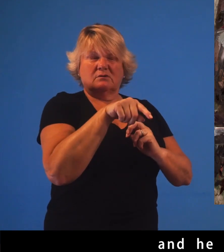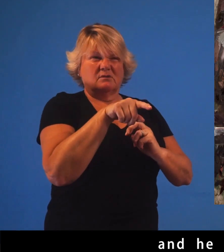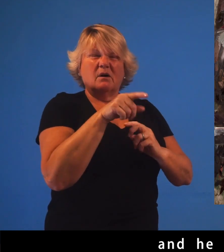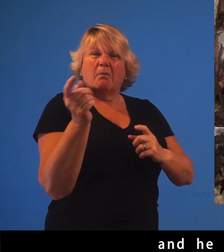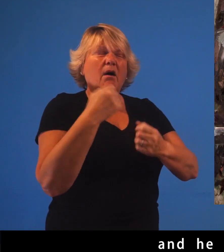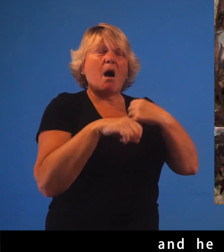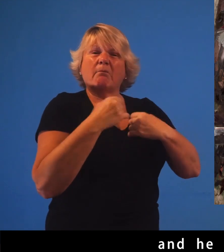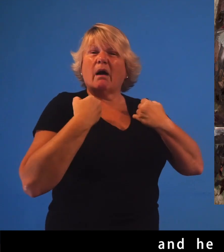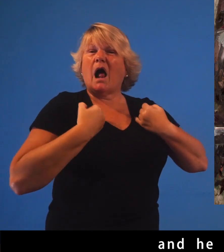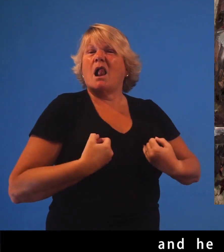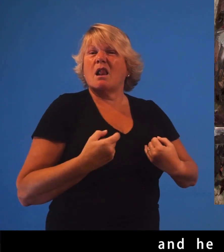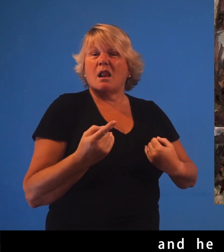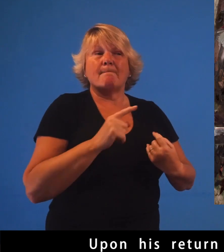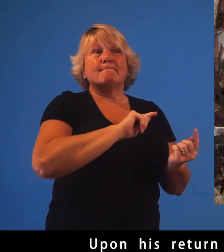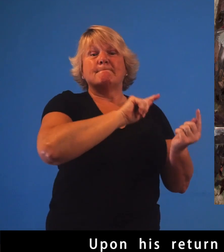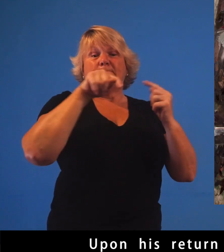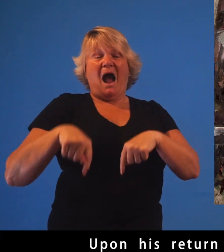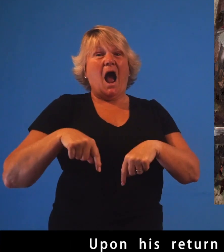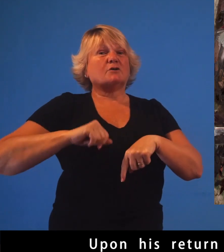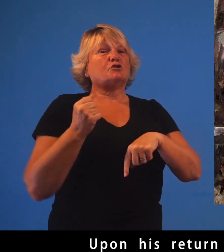And he soon fell ill.